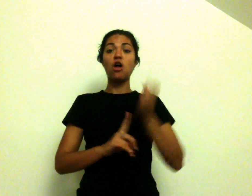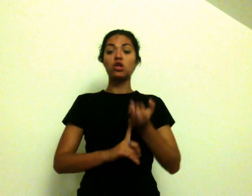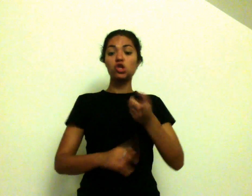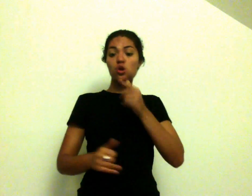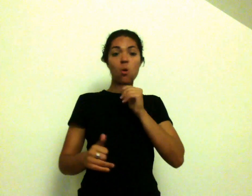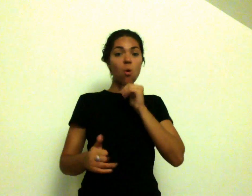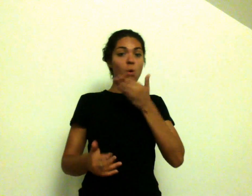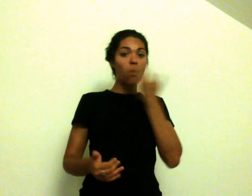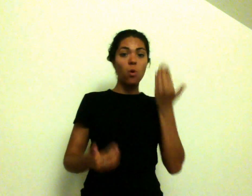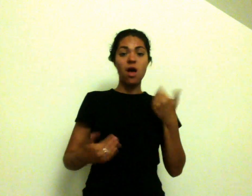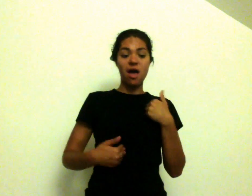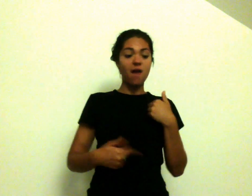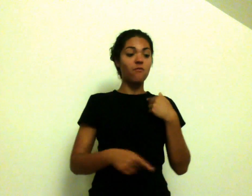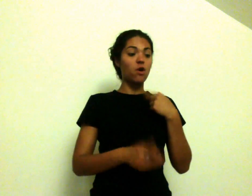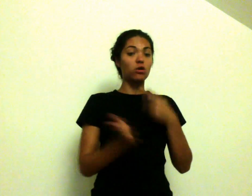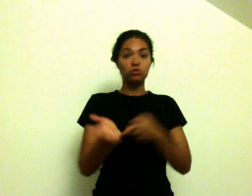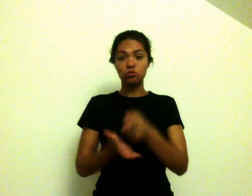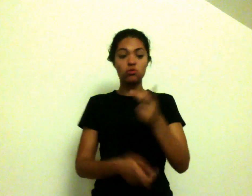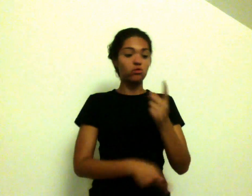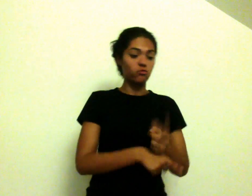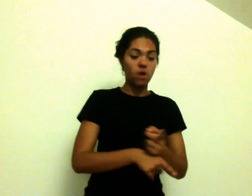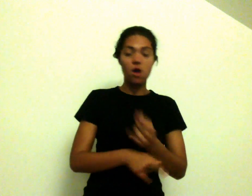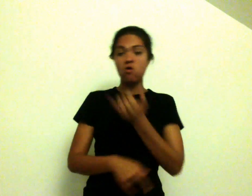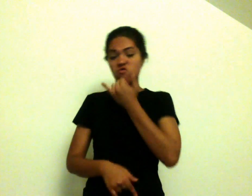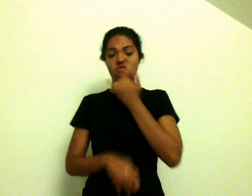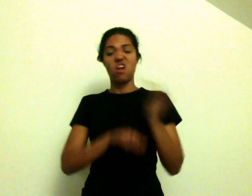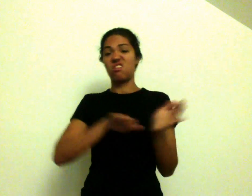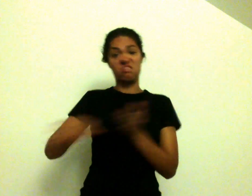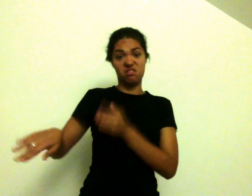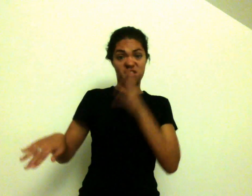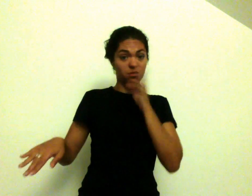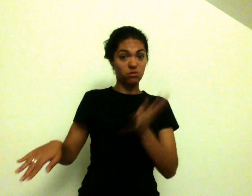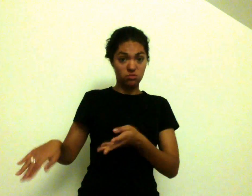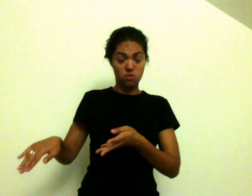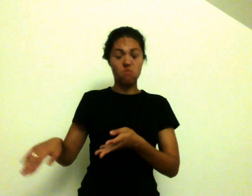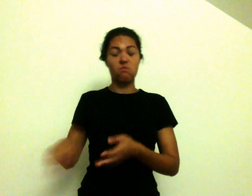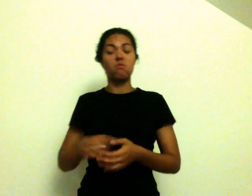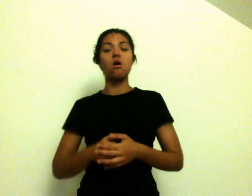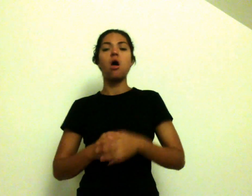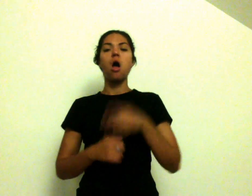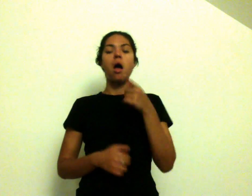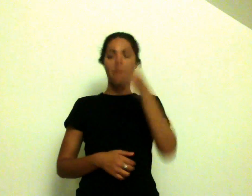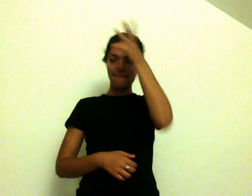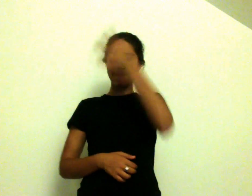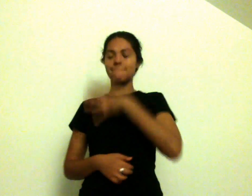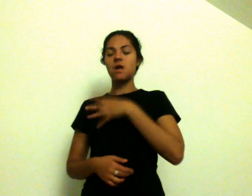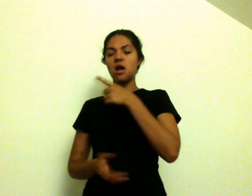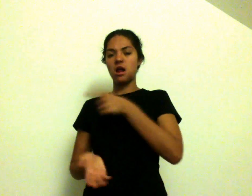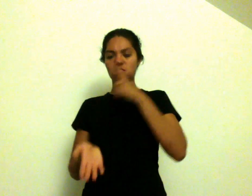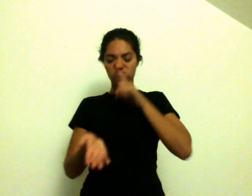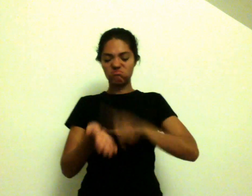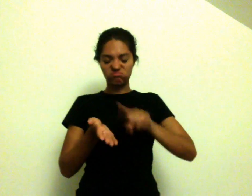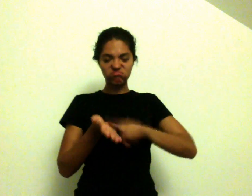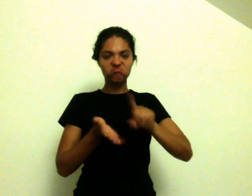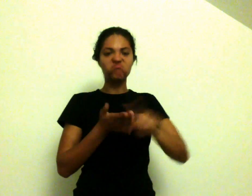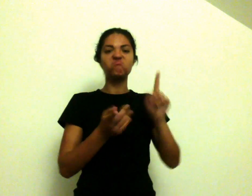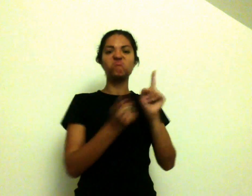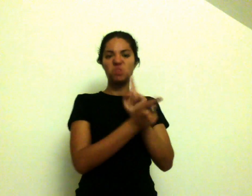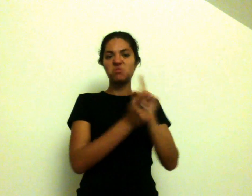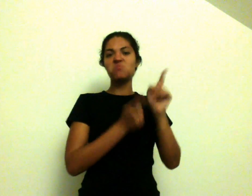of various individuals and couples, and his closing paragraph is this, after studying one couple and making his conclusions. If